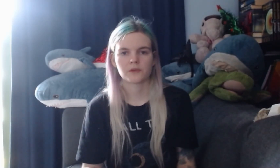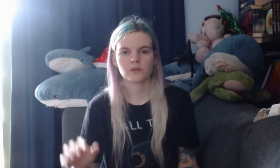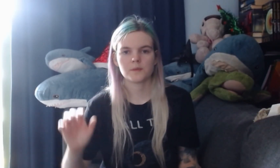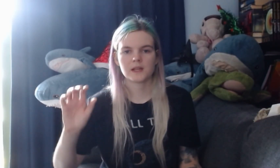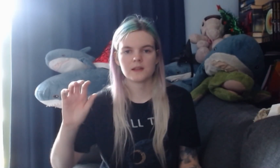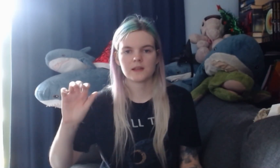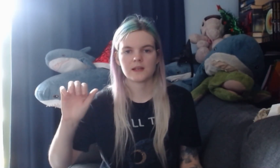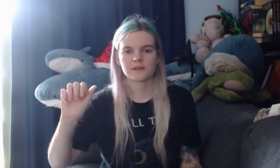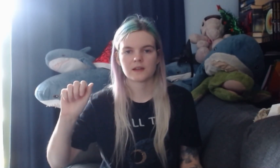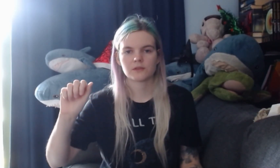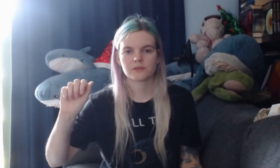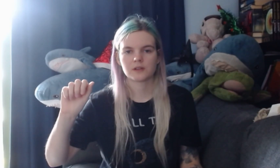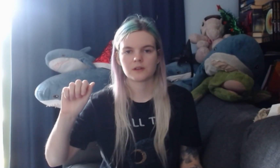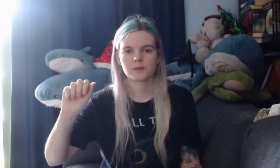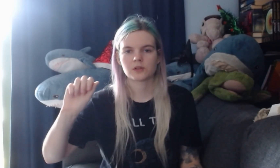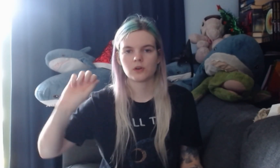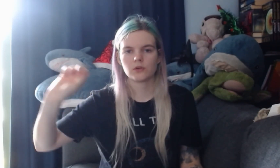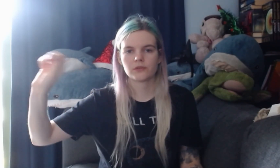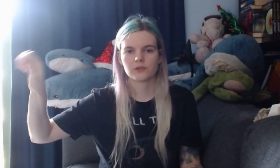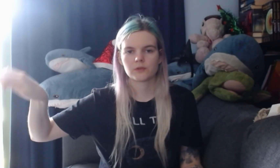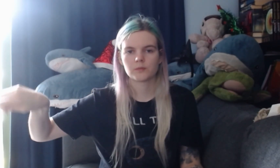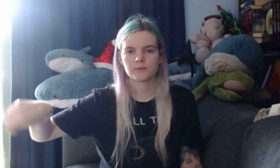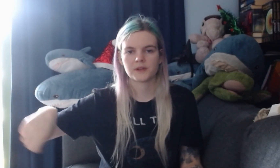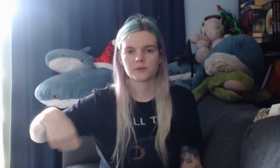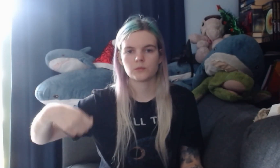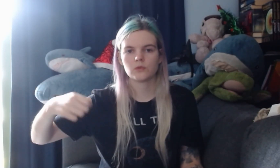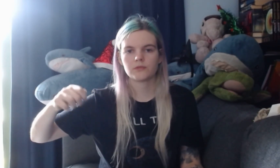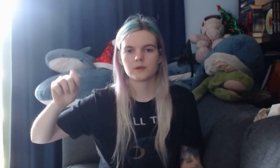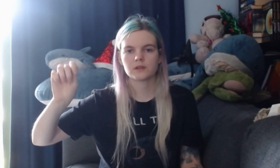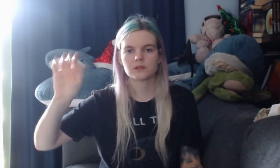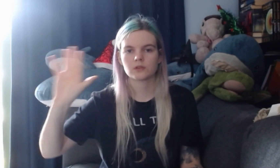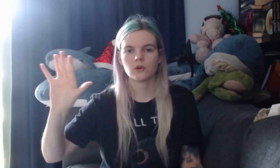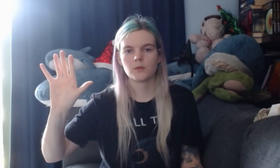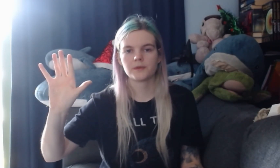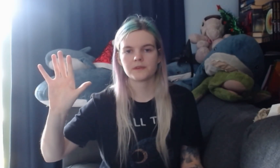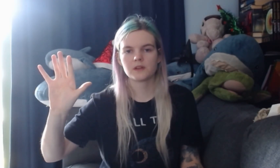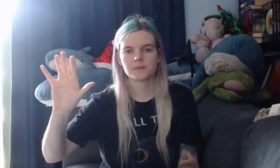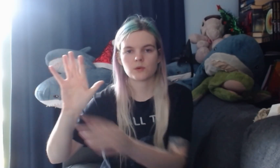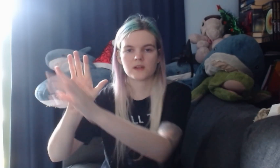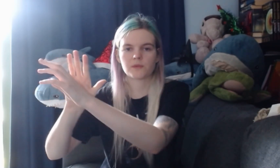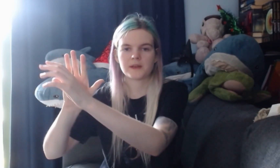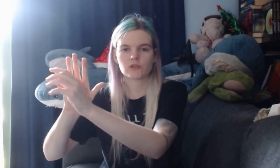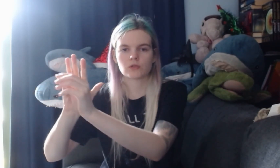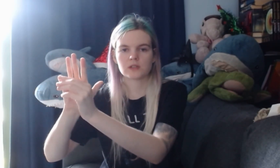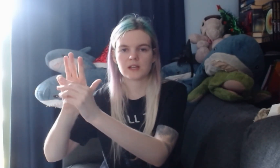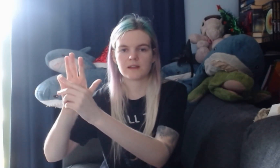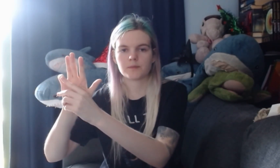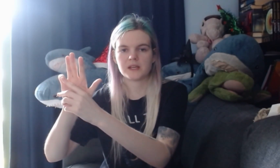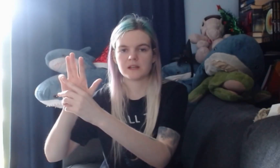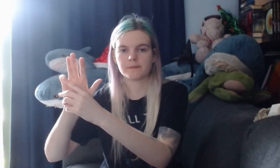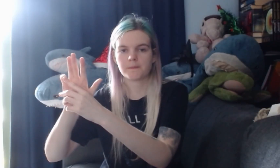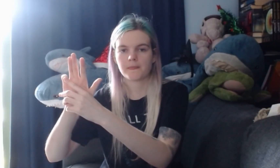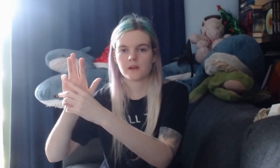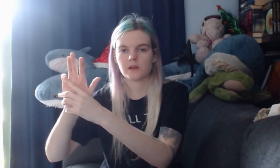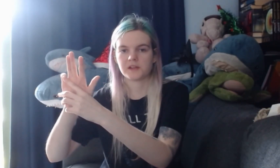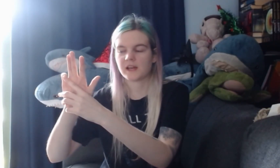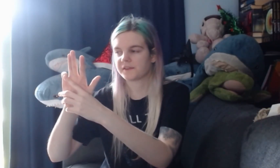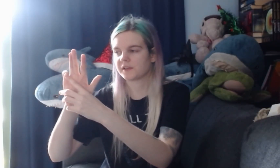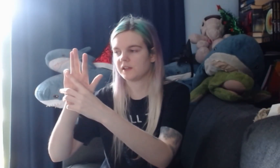in the beginning he has kind of a little bit closed, does a movement, opens it. By the way, this pinky should again be in. He had it in the